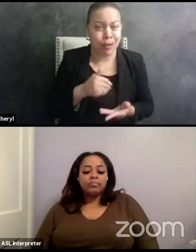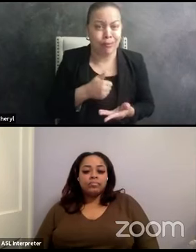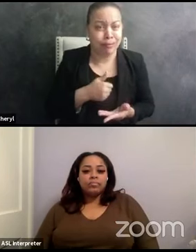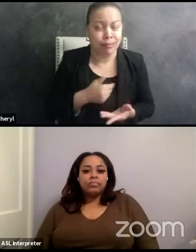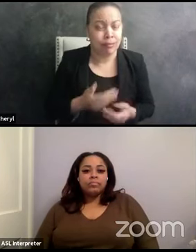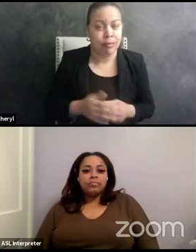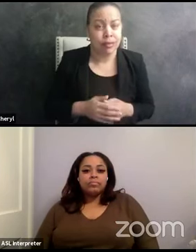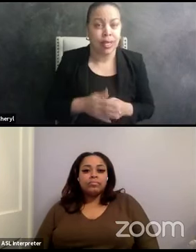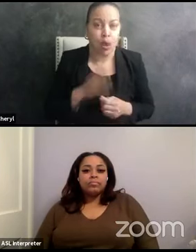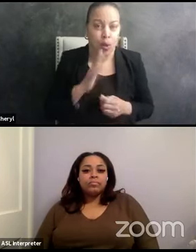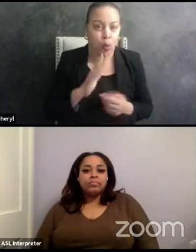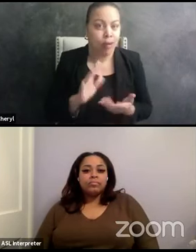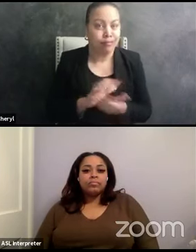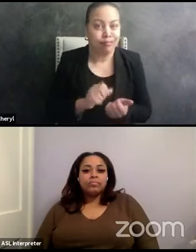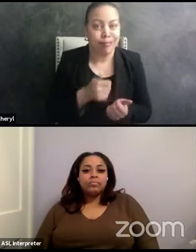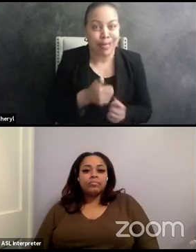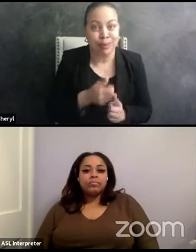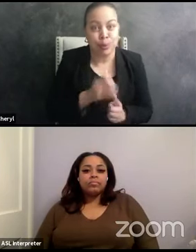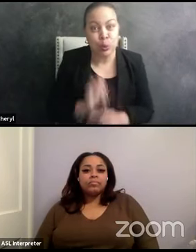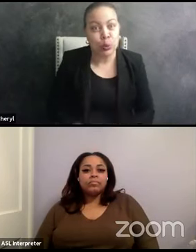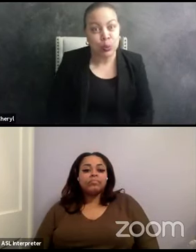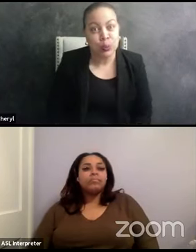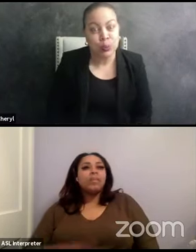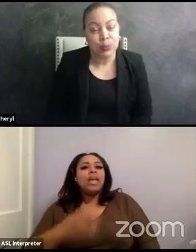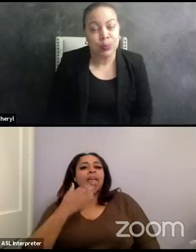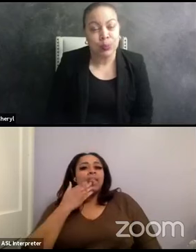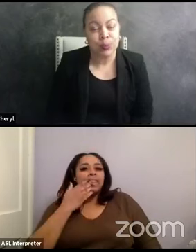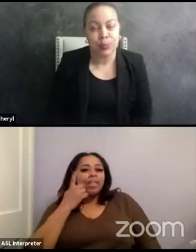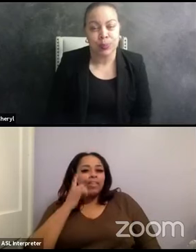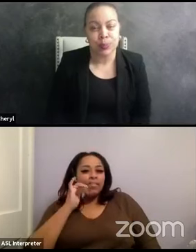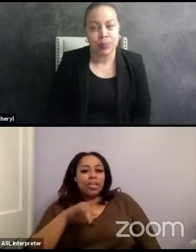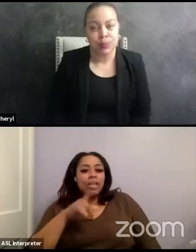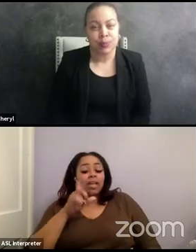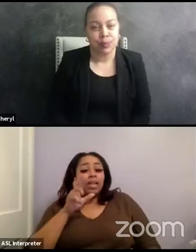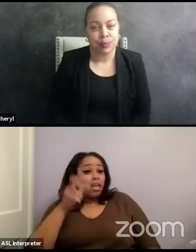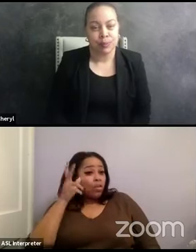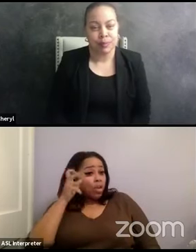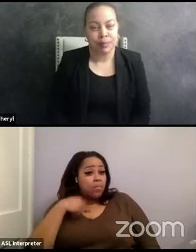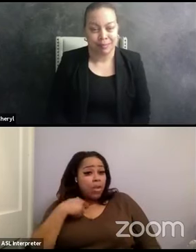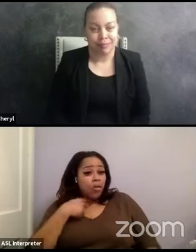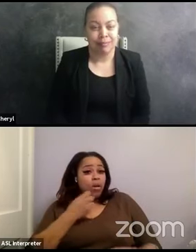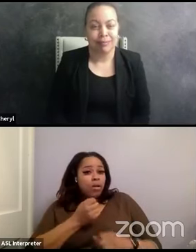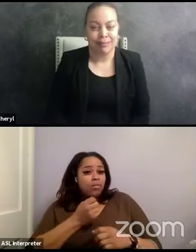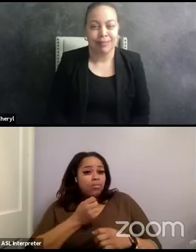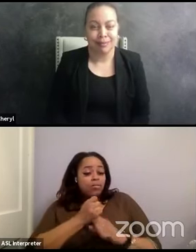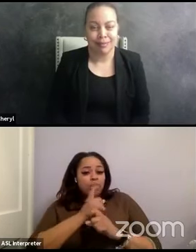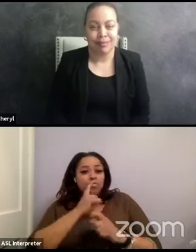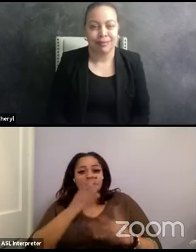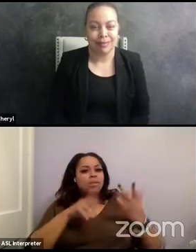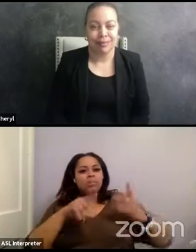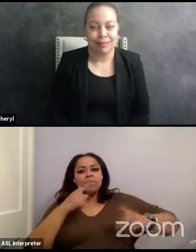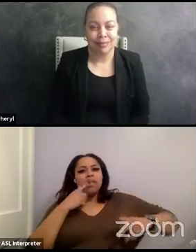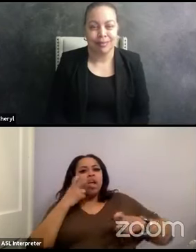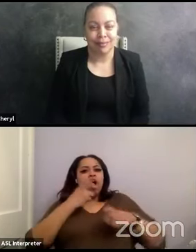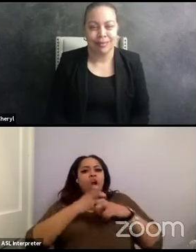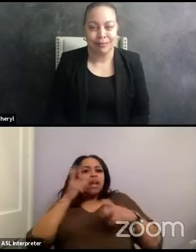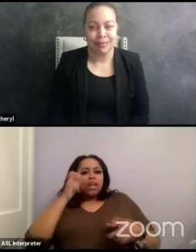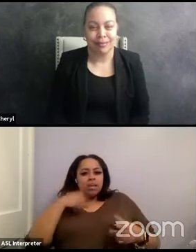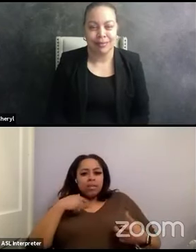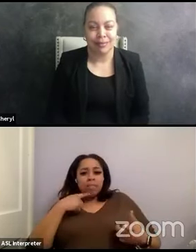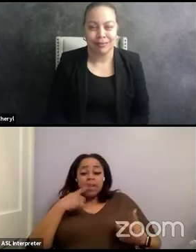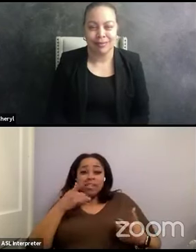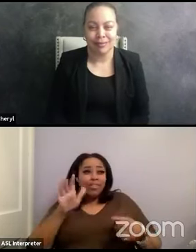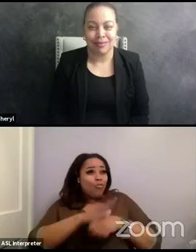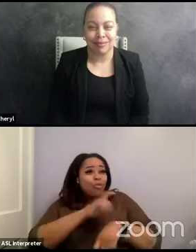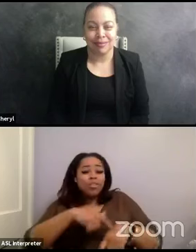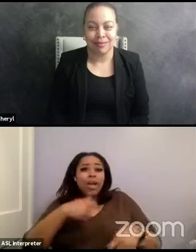level. Thank you so much for that. And can you hear me? I just want to verify. Some people have said that it was hard to hear me. I was like, this whole time